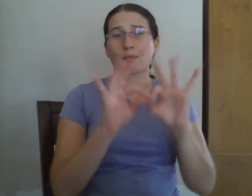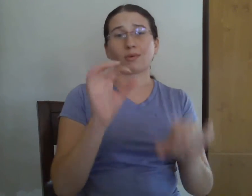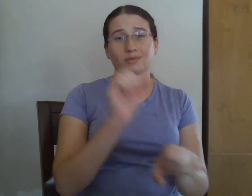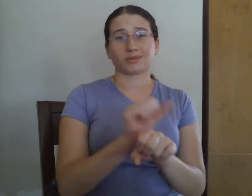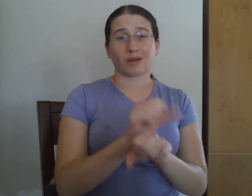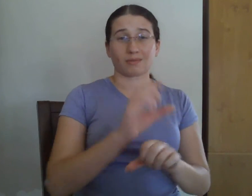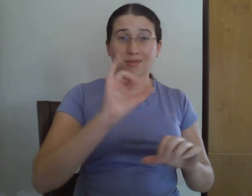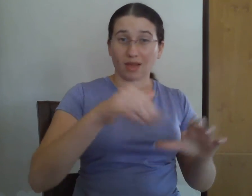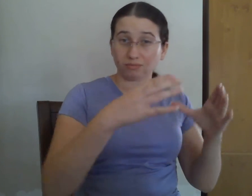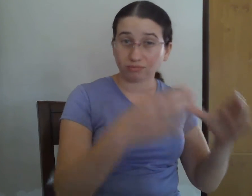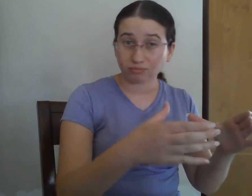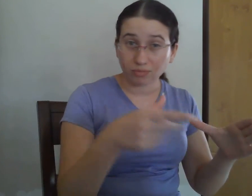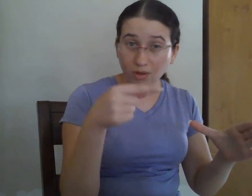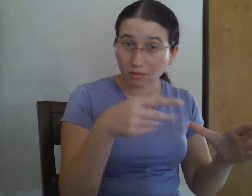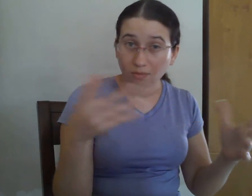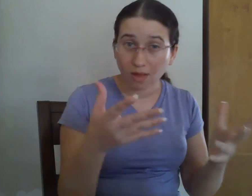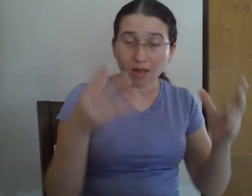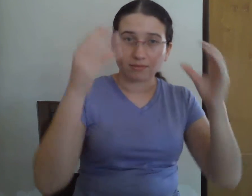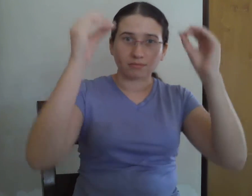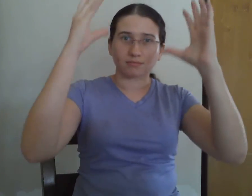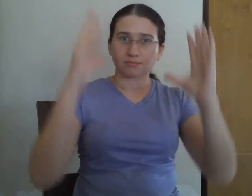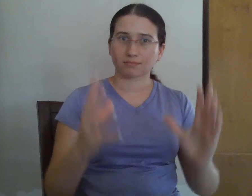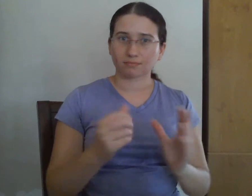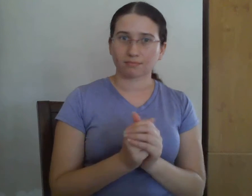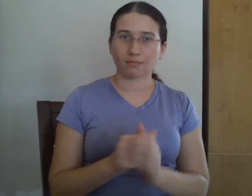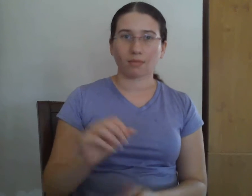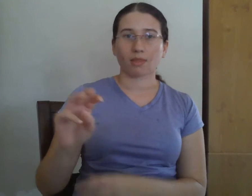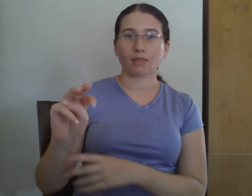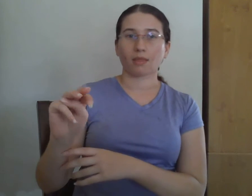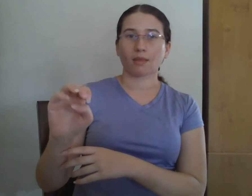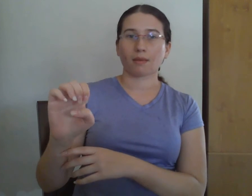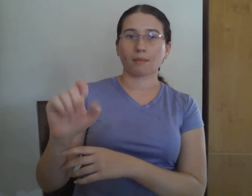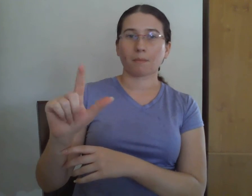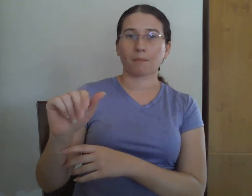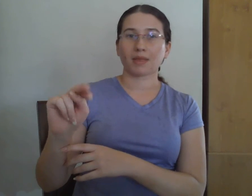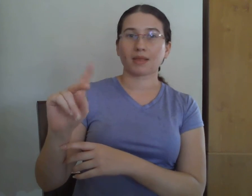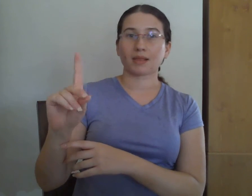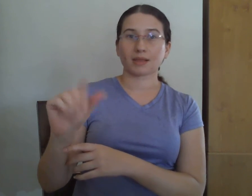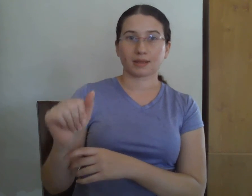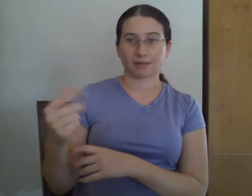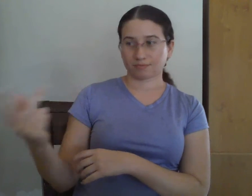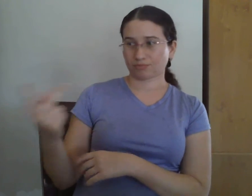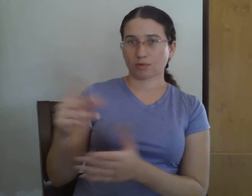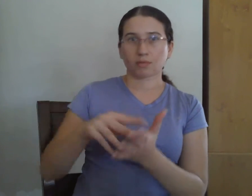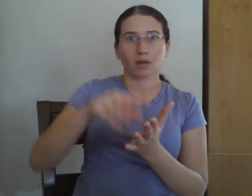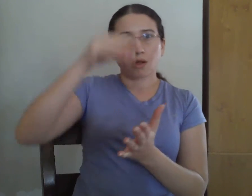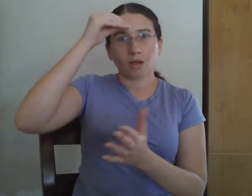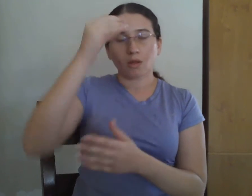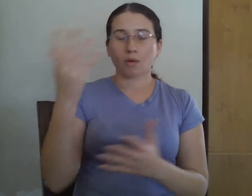teachers. When Melinda and I learned how little useful feedback most teachers get, we were blown